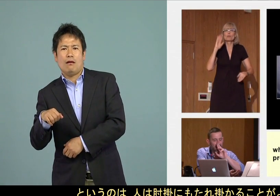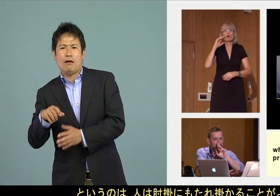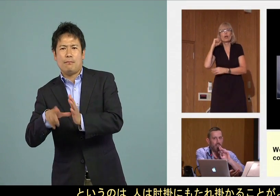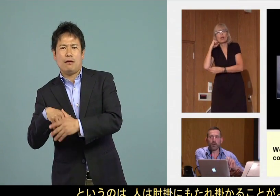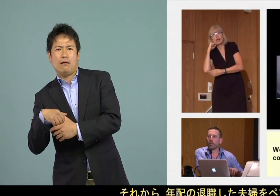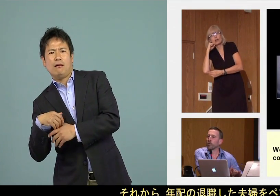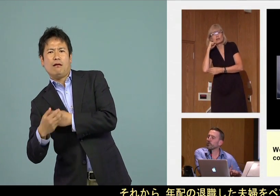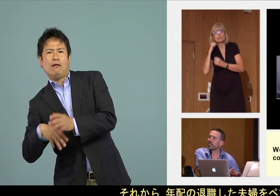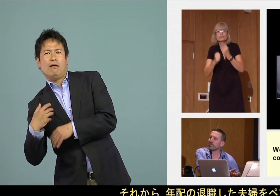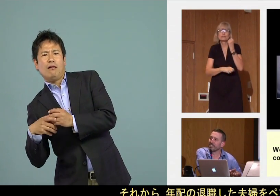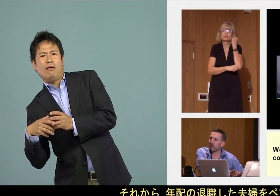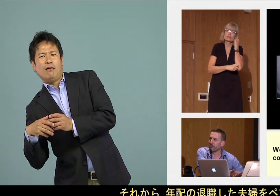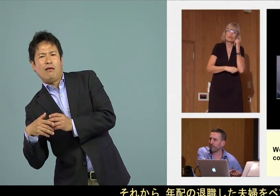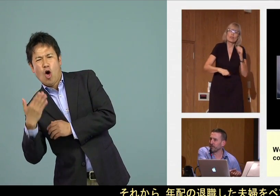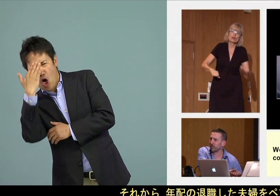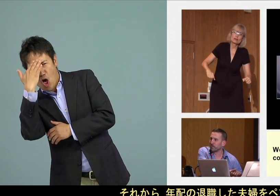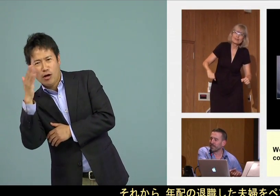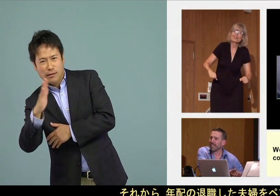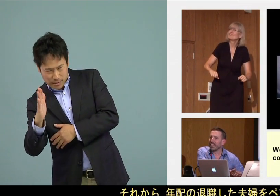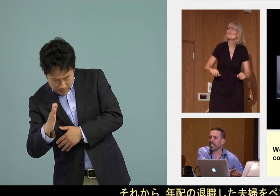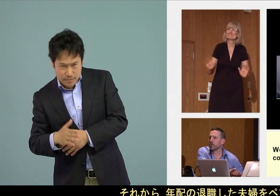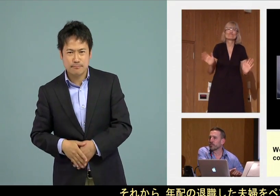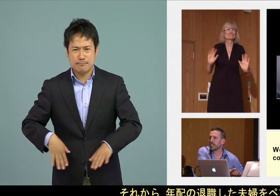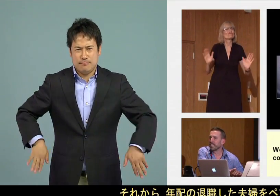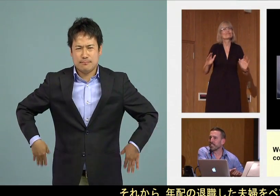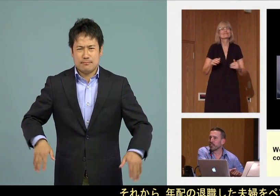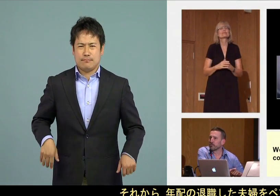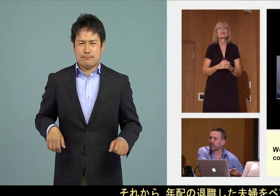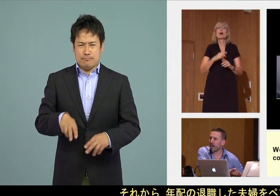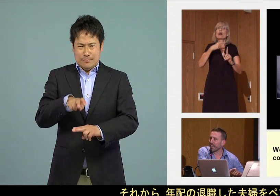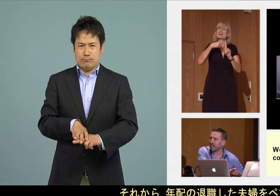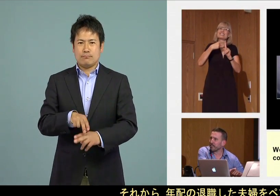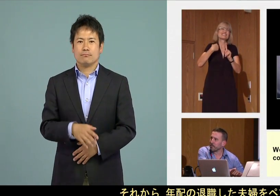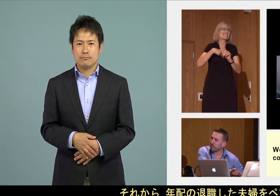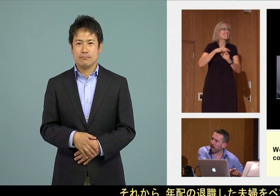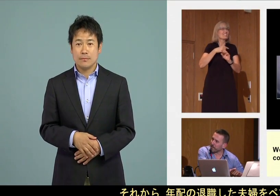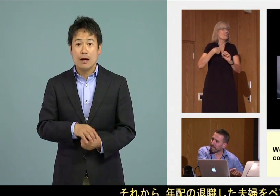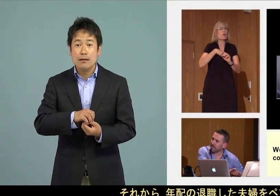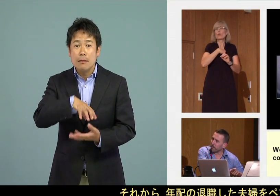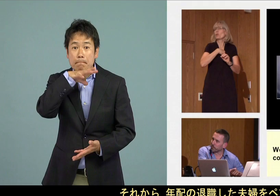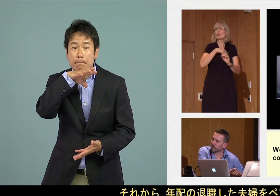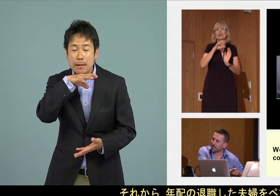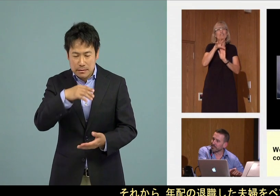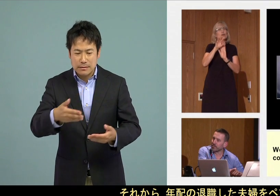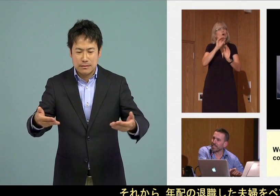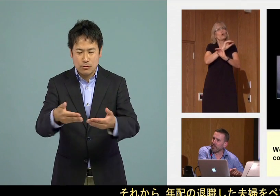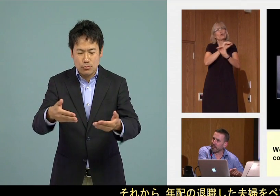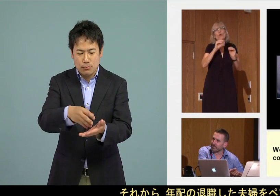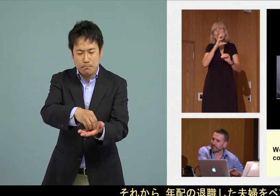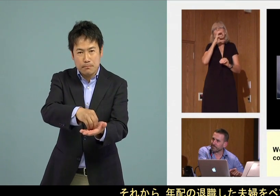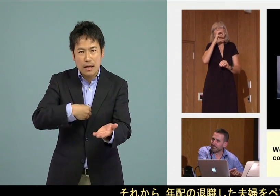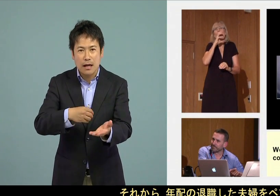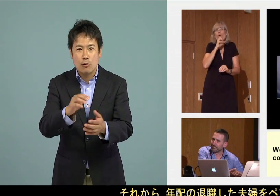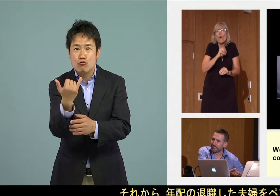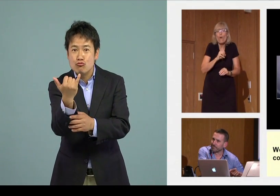production. We also did not film elderly, retired, married couples